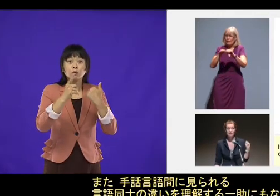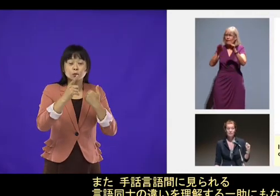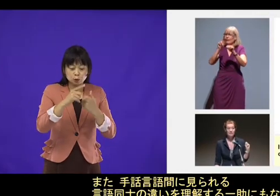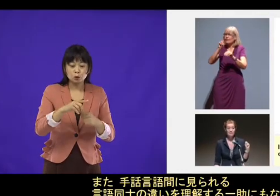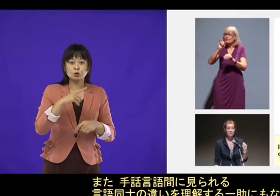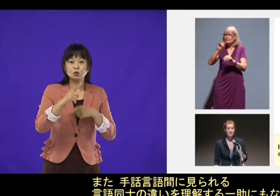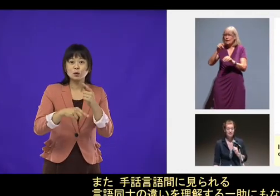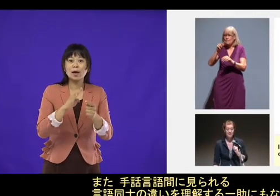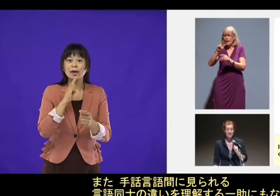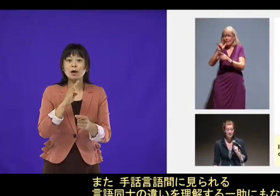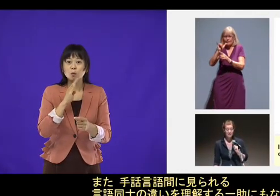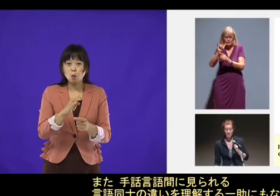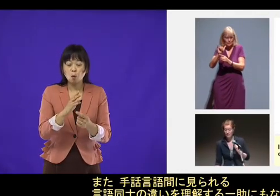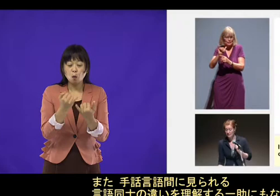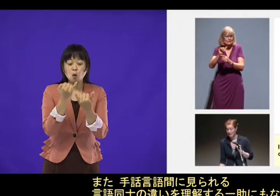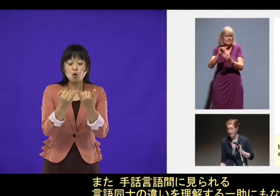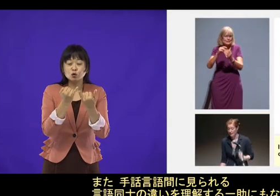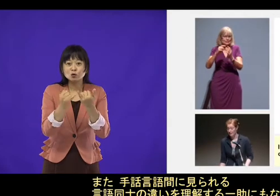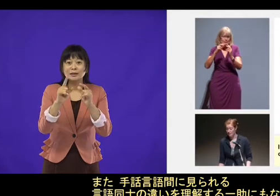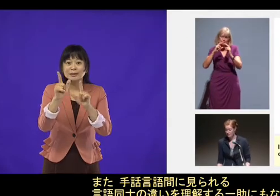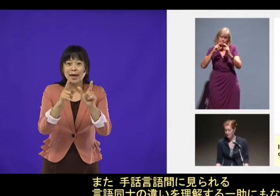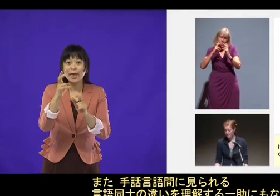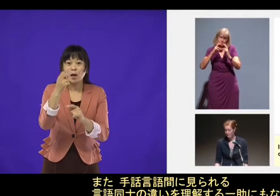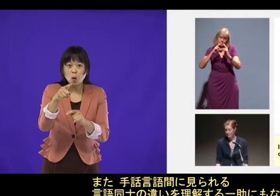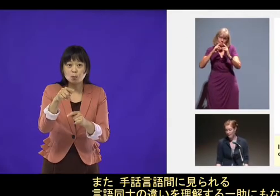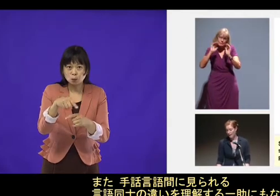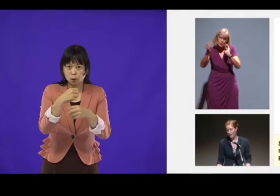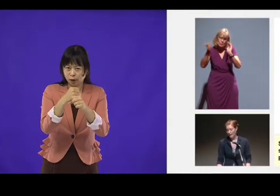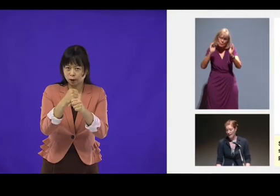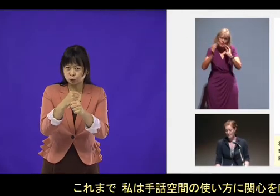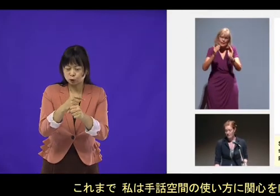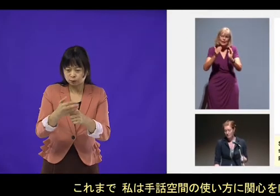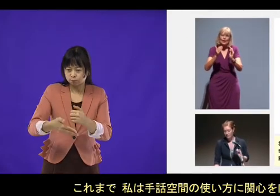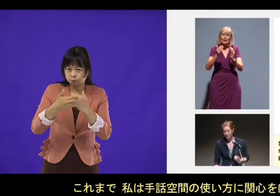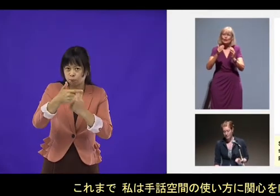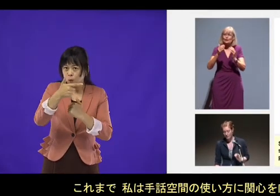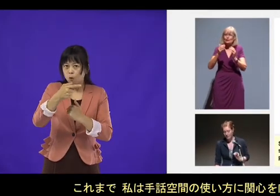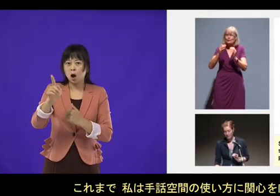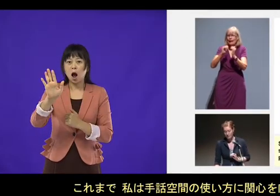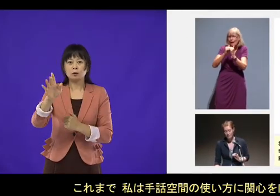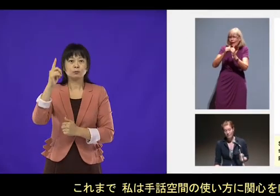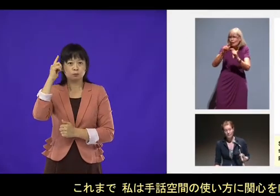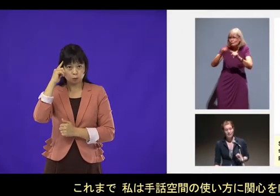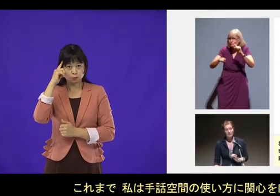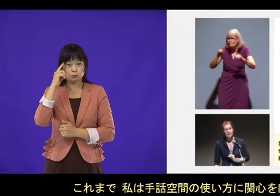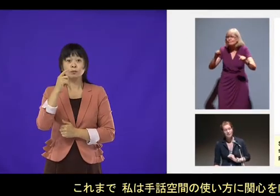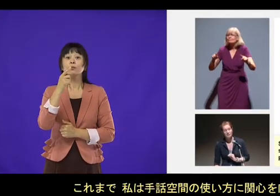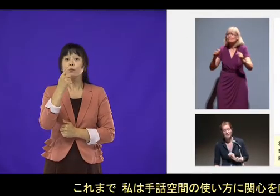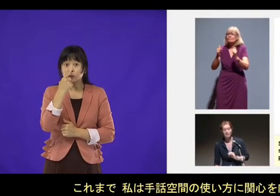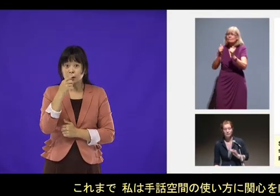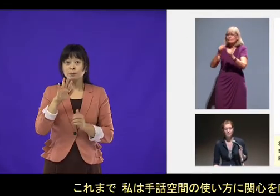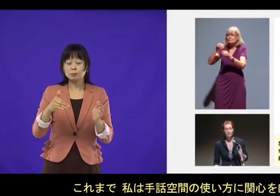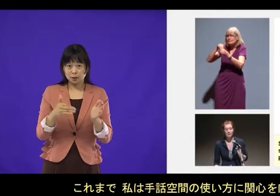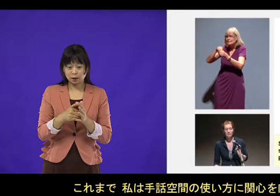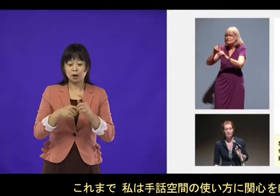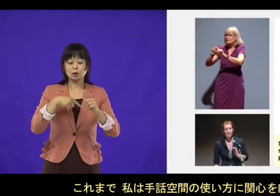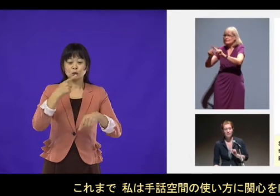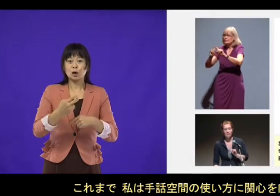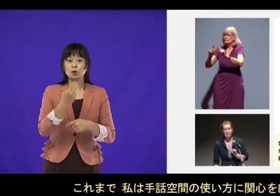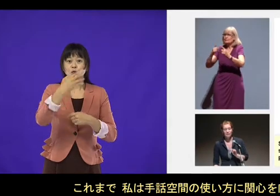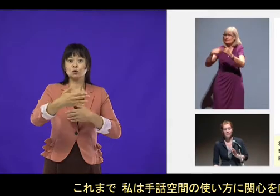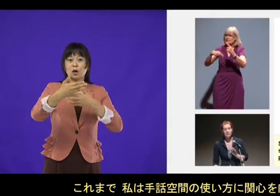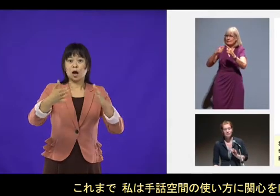the cross-linguistic diversity between sign languages. And so for this, so far my interest has